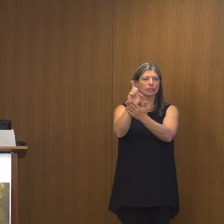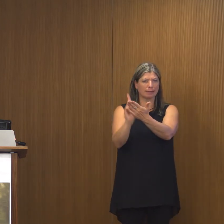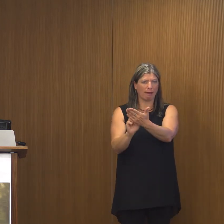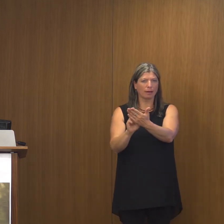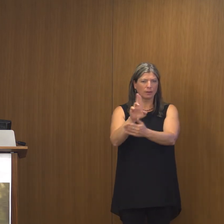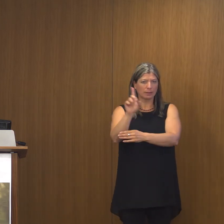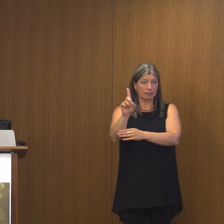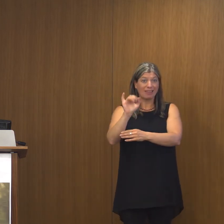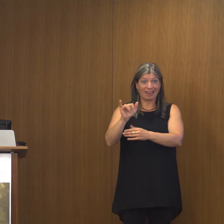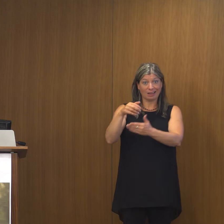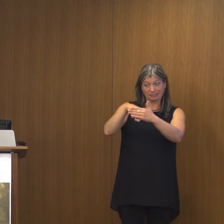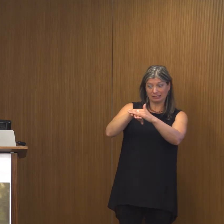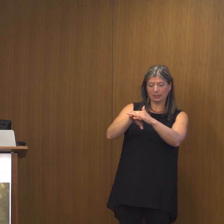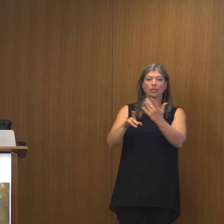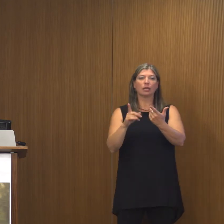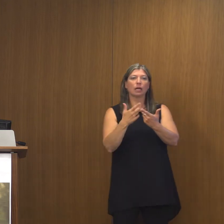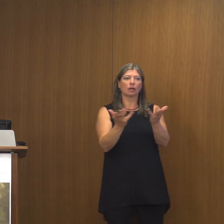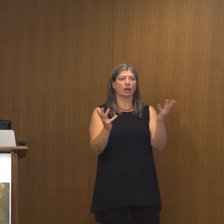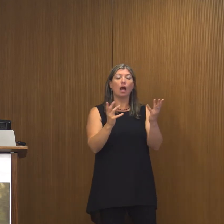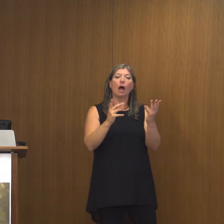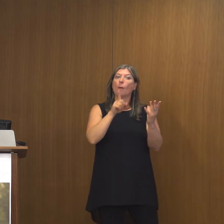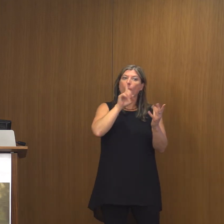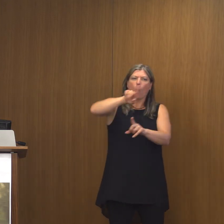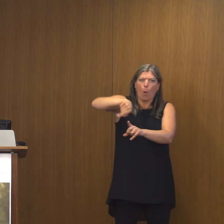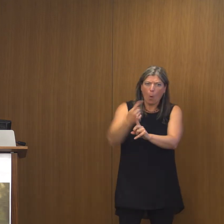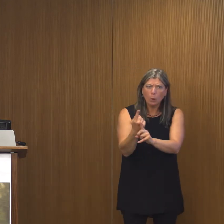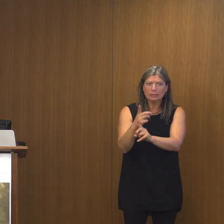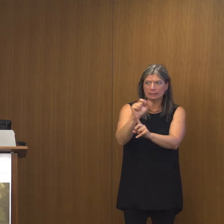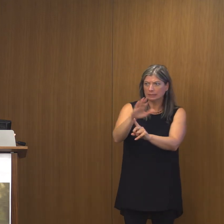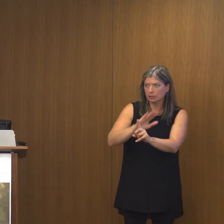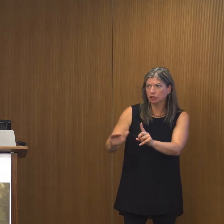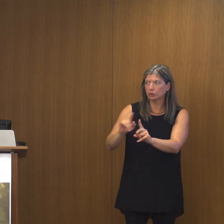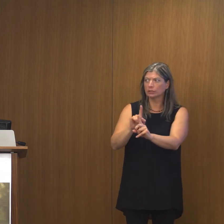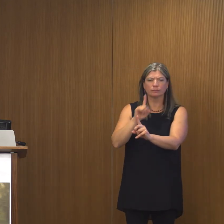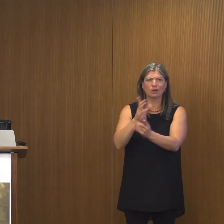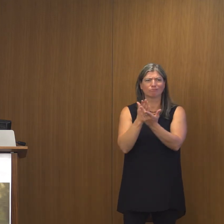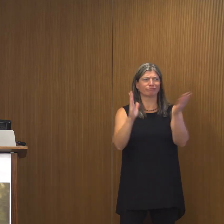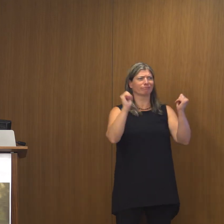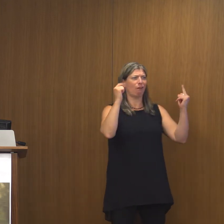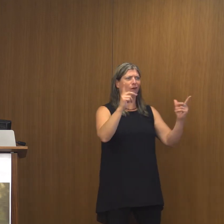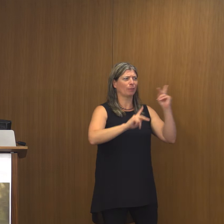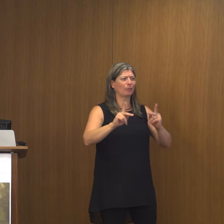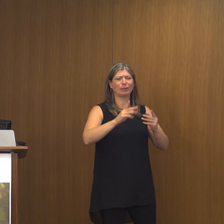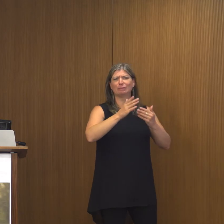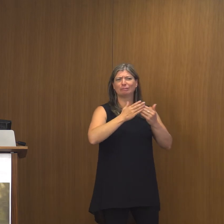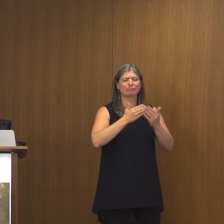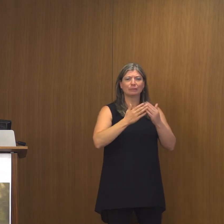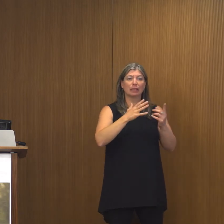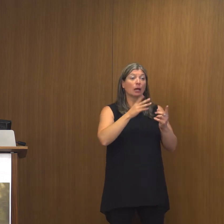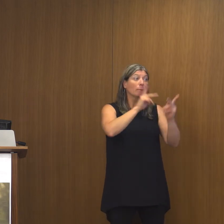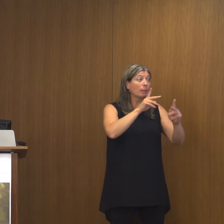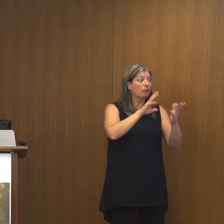universal accessibility, and that's again not an issue that is exclusive for children, it's for any person, right? And you consider the aging